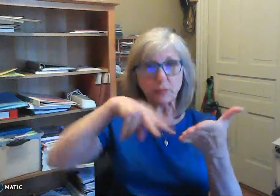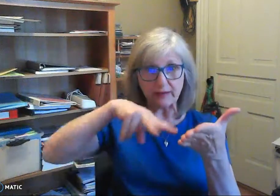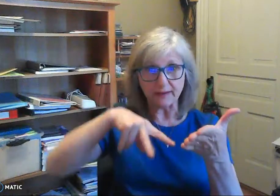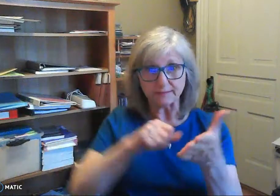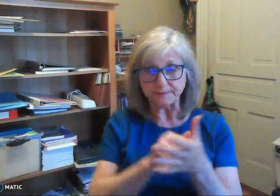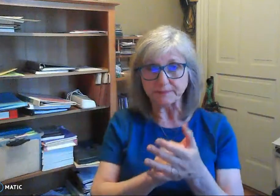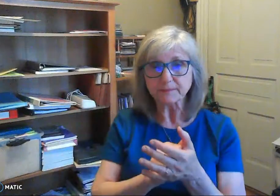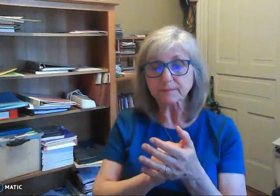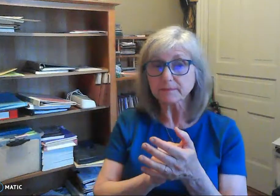read.